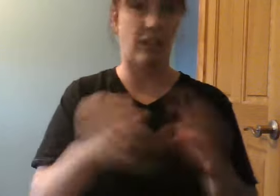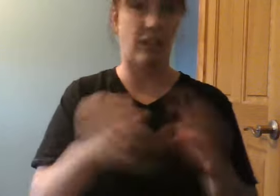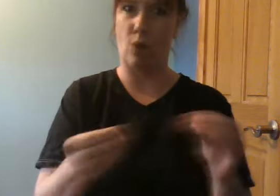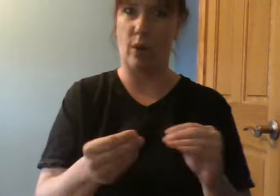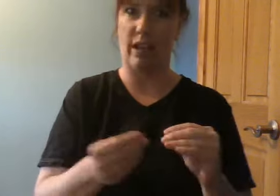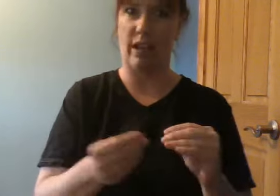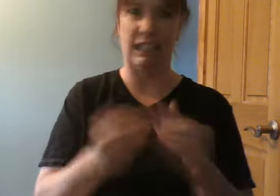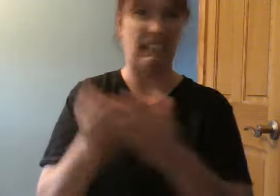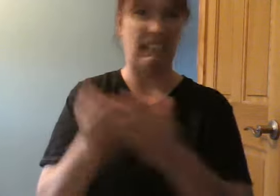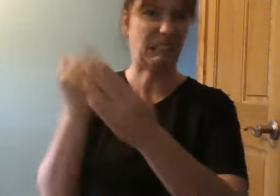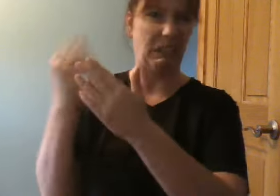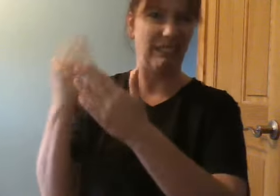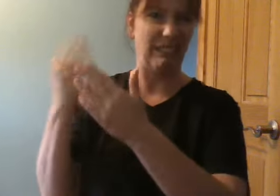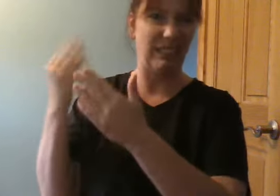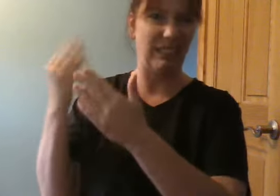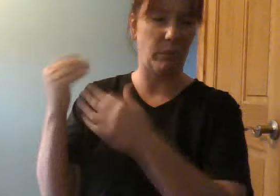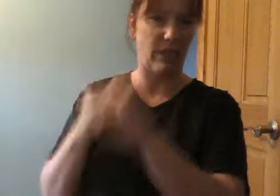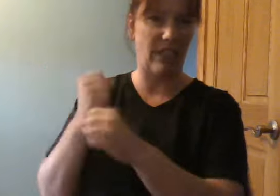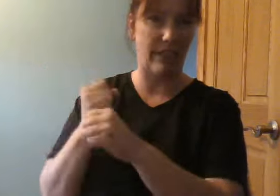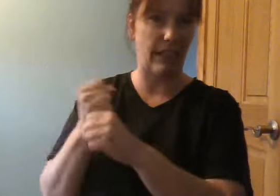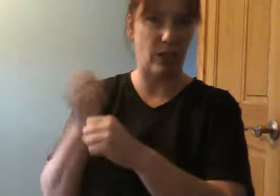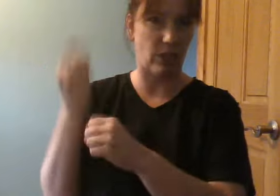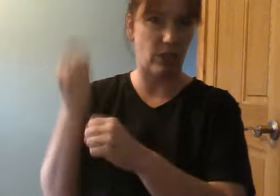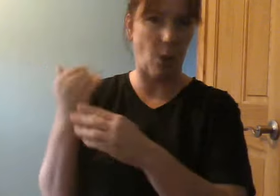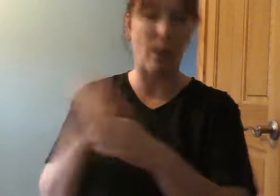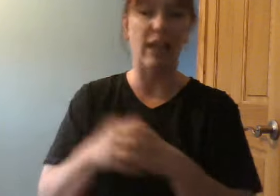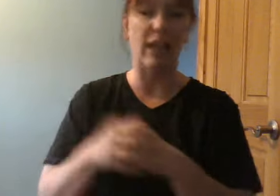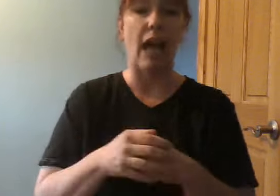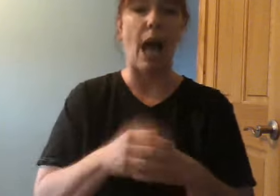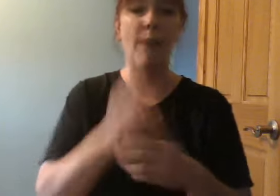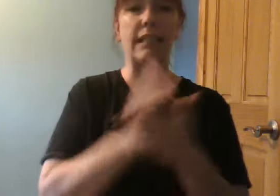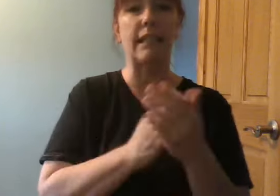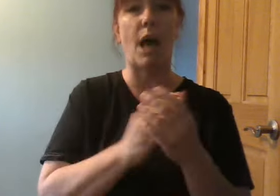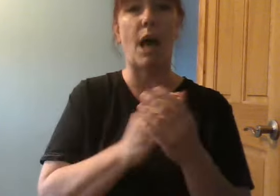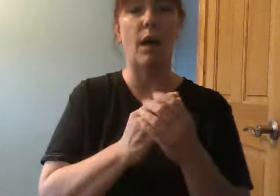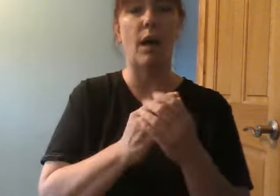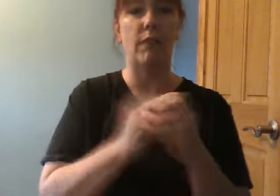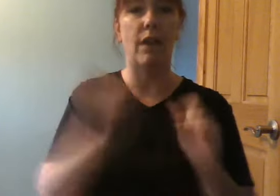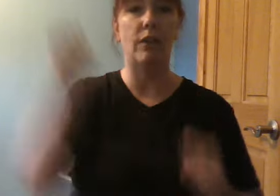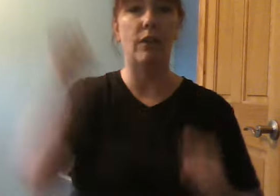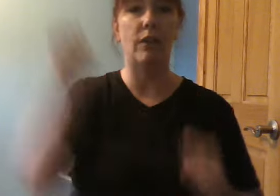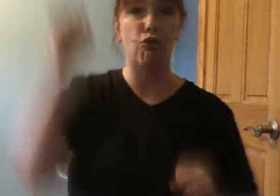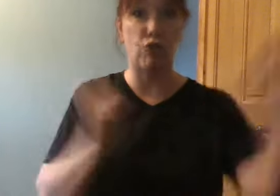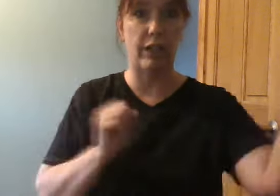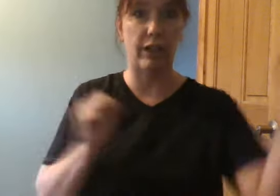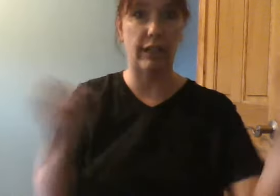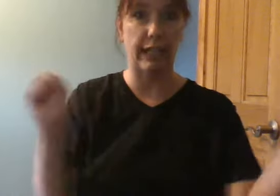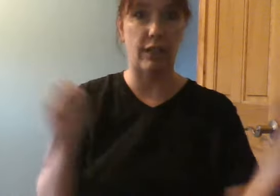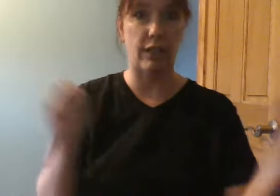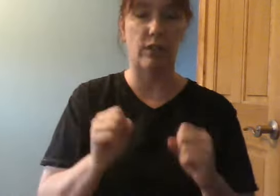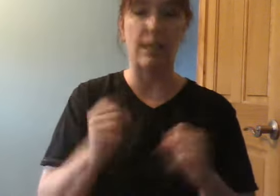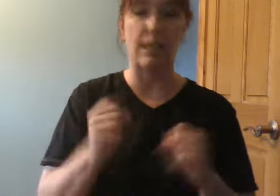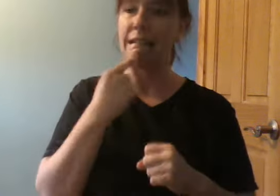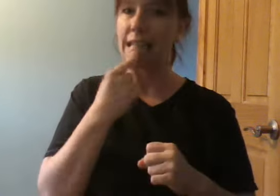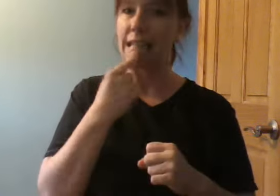US. There were some cheerleaders in a team at a high school in the US, and they said mean things about their cheerleading coach,